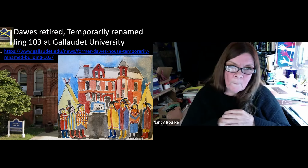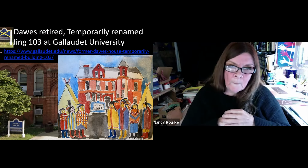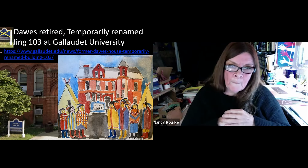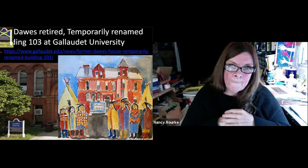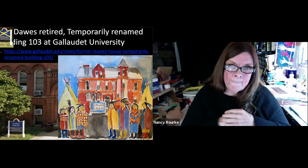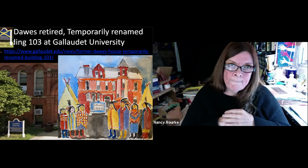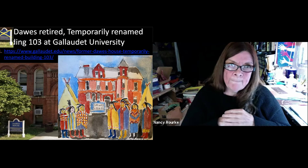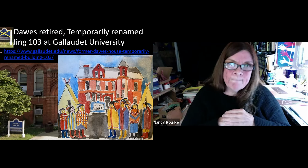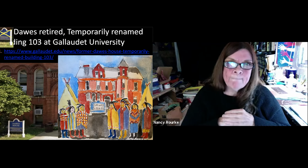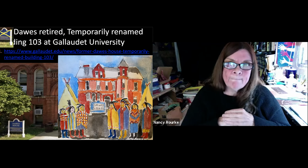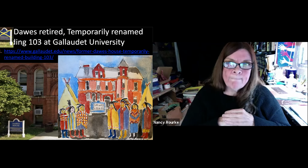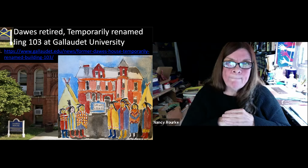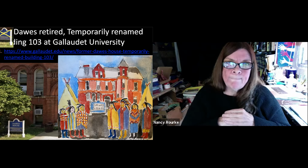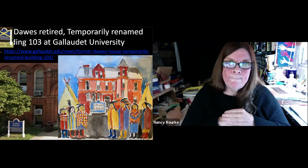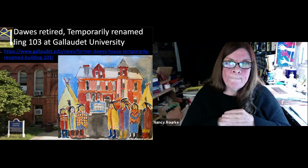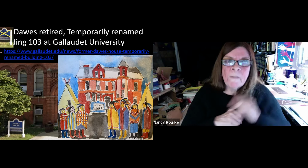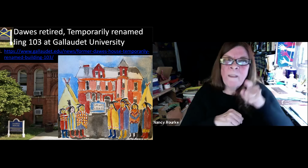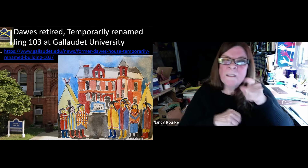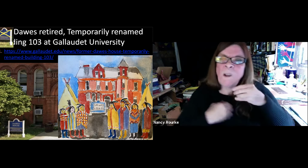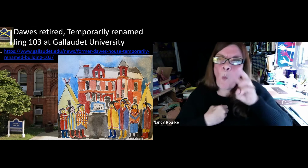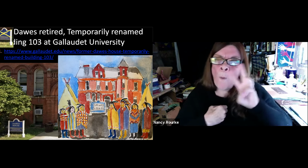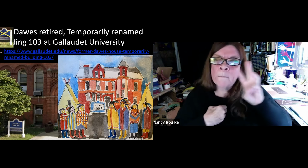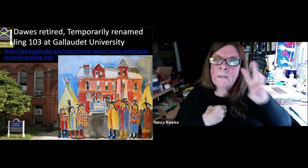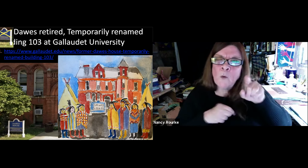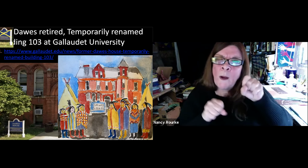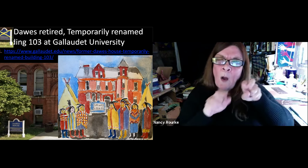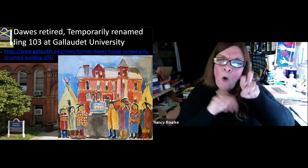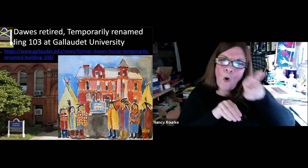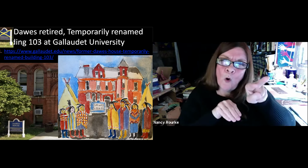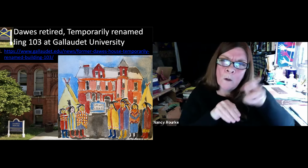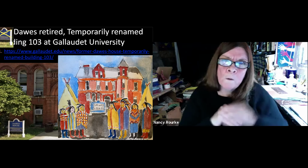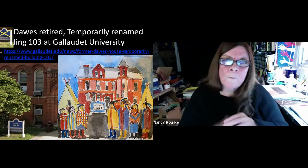can add a Native American name to that building sometime in the future.